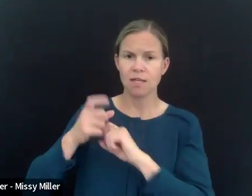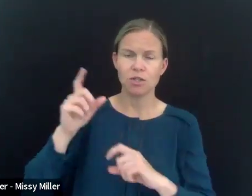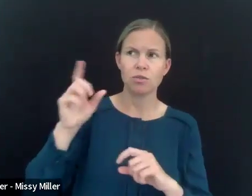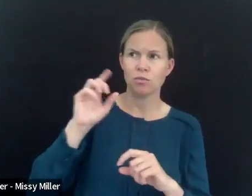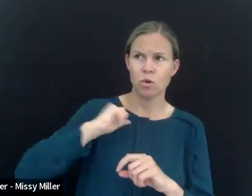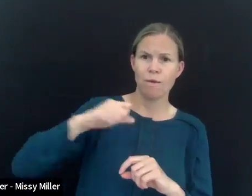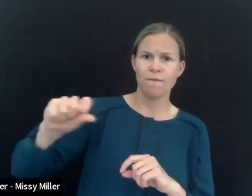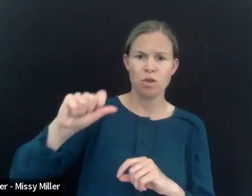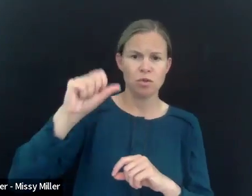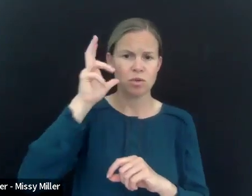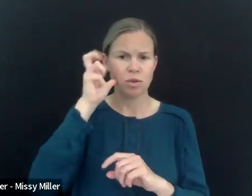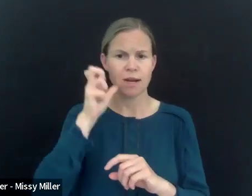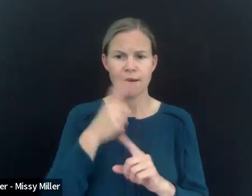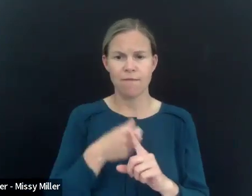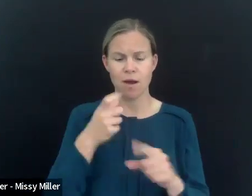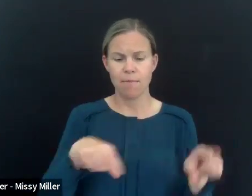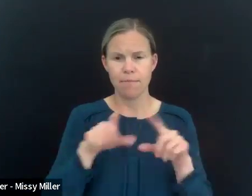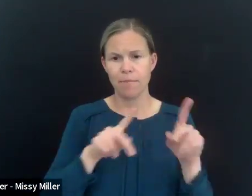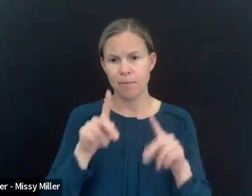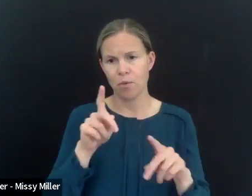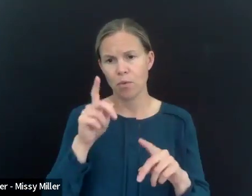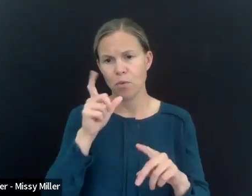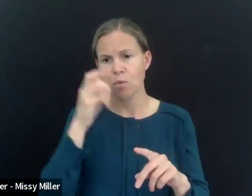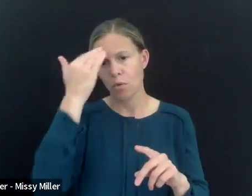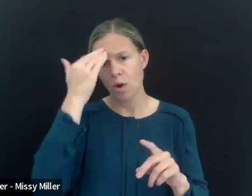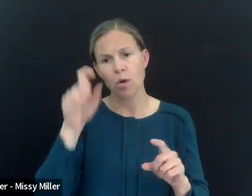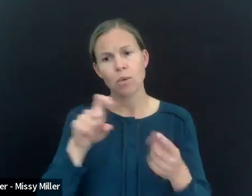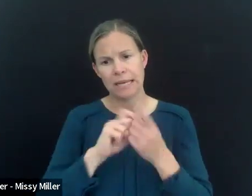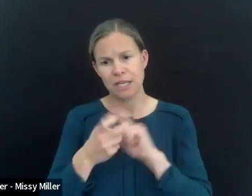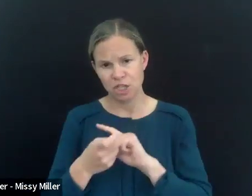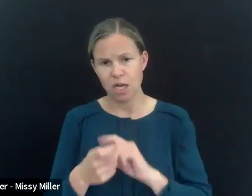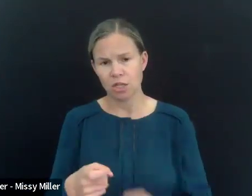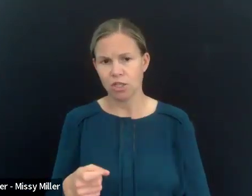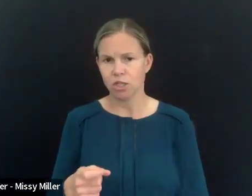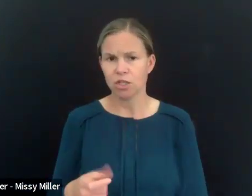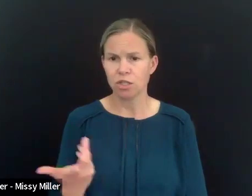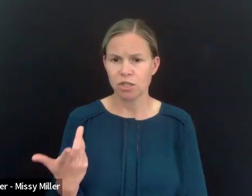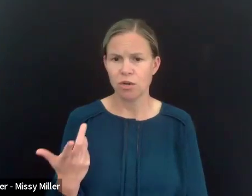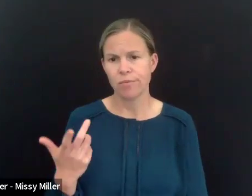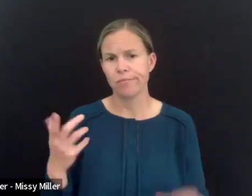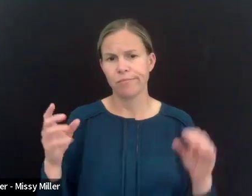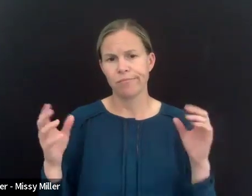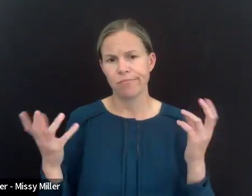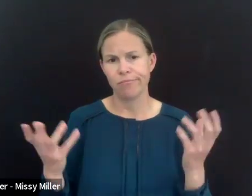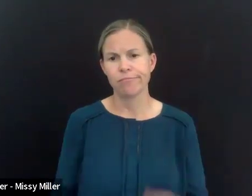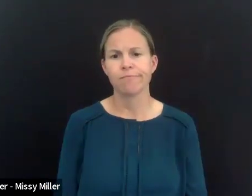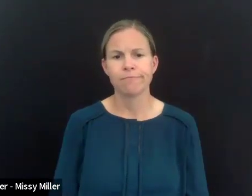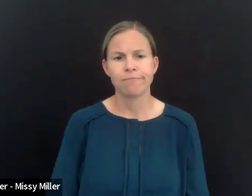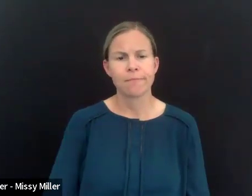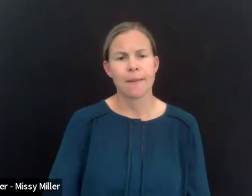most about what changes need to be made, and from those who are being affected by the lack of those changes.